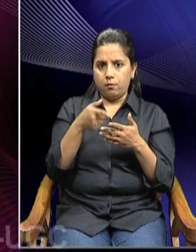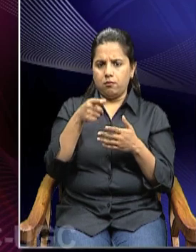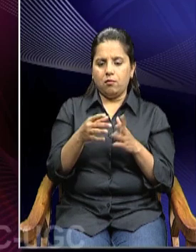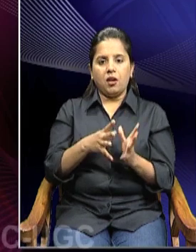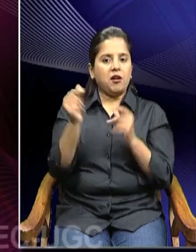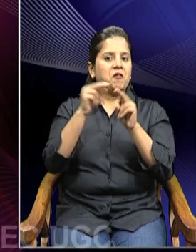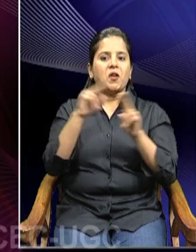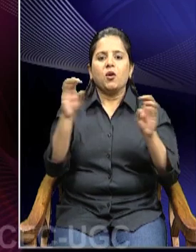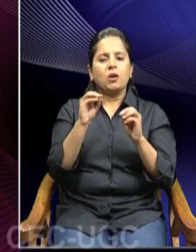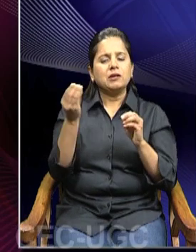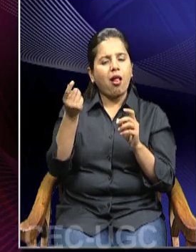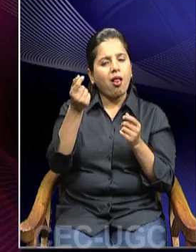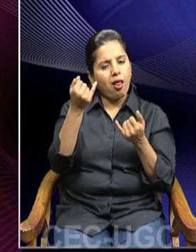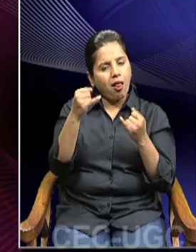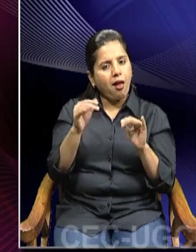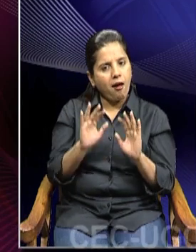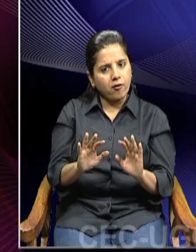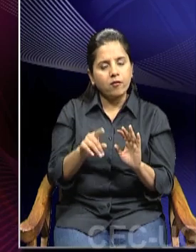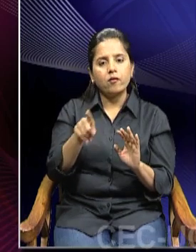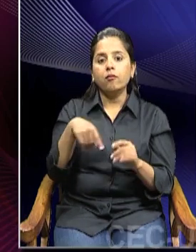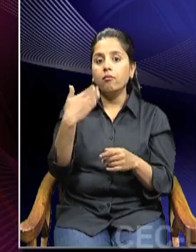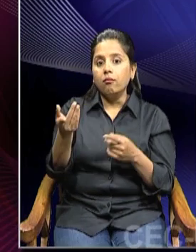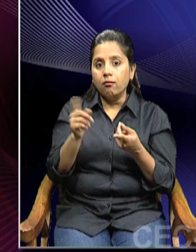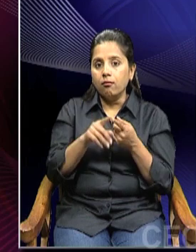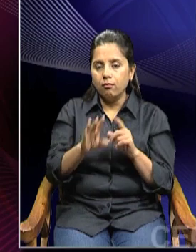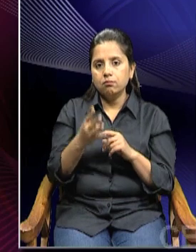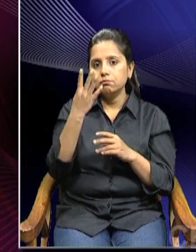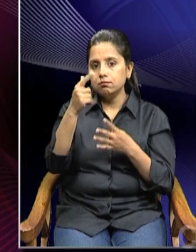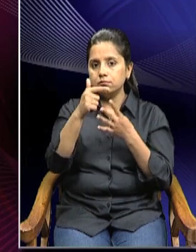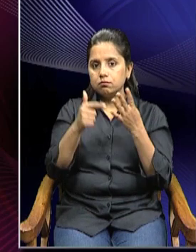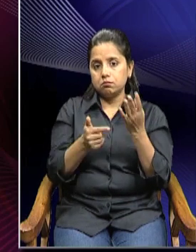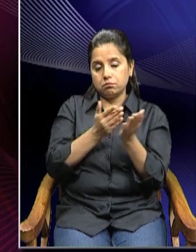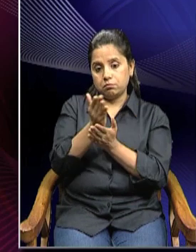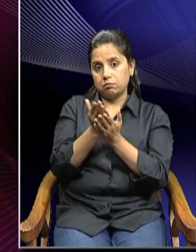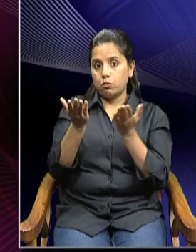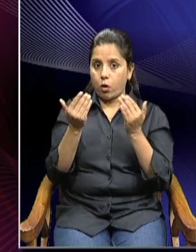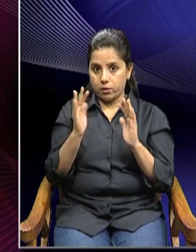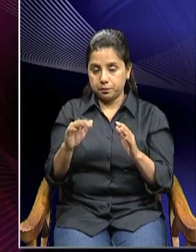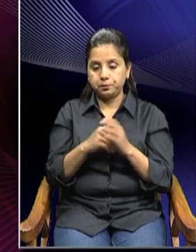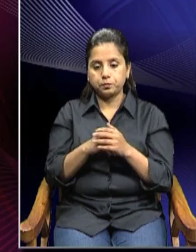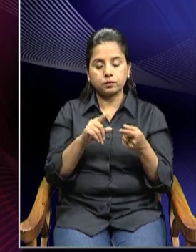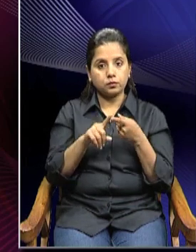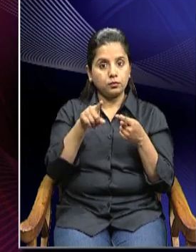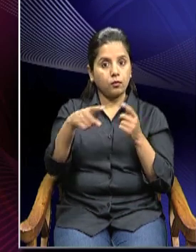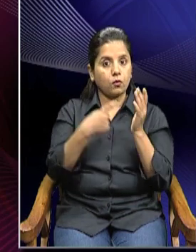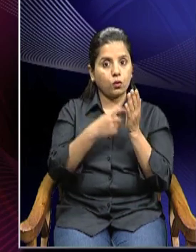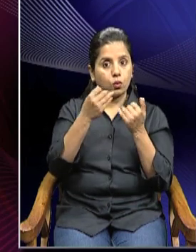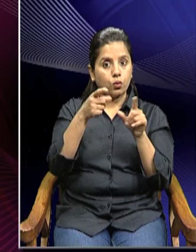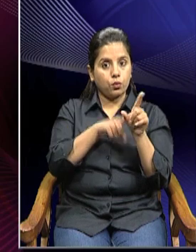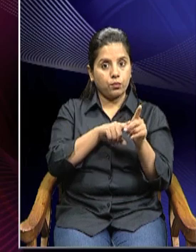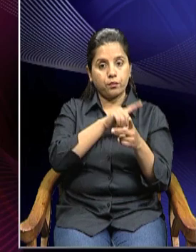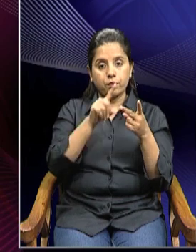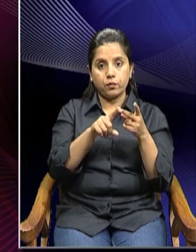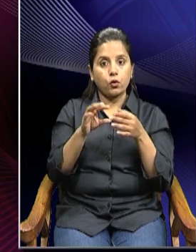away. He comes out with 4 possible scenarios, from a rosy